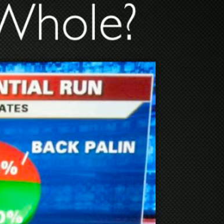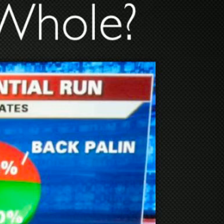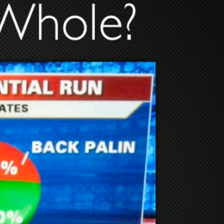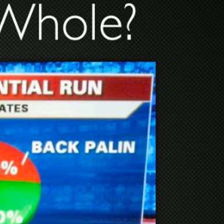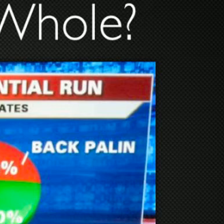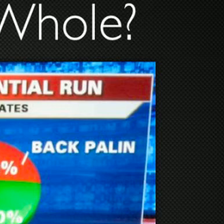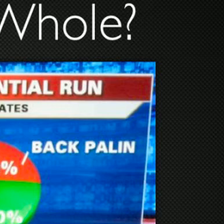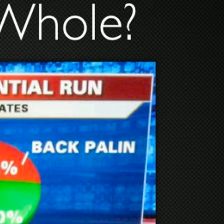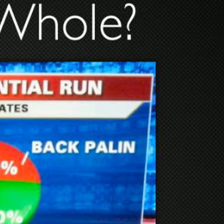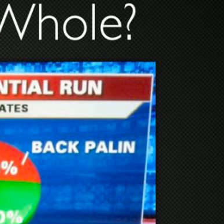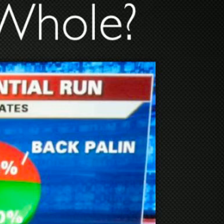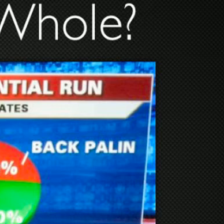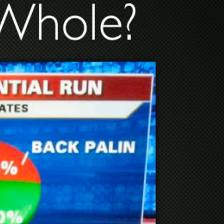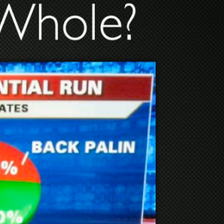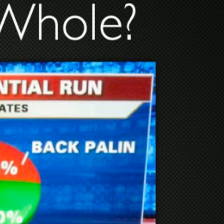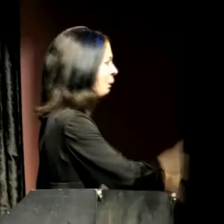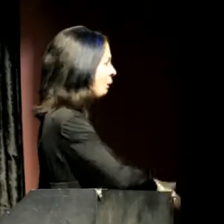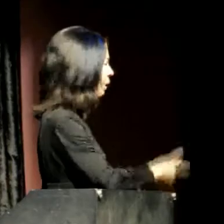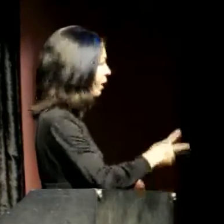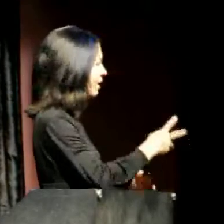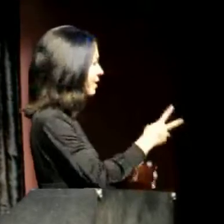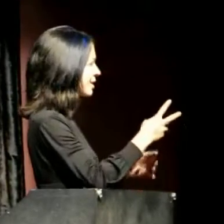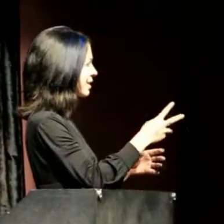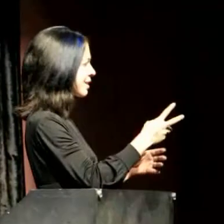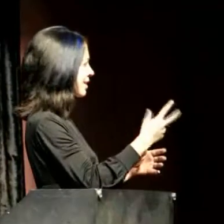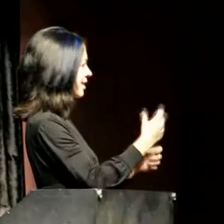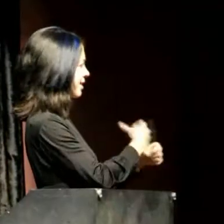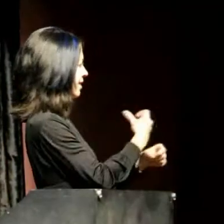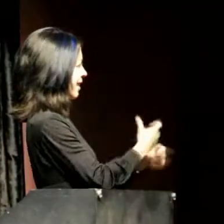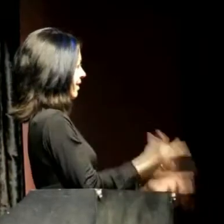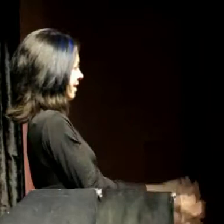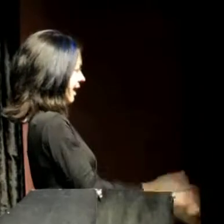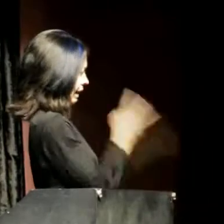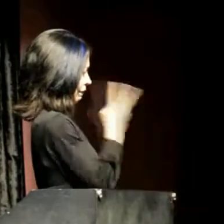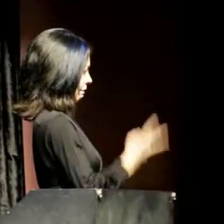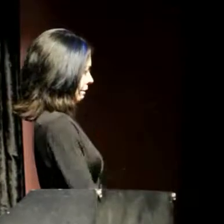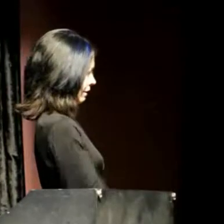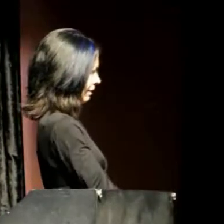basic quality of a pie chart, the ability to represent a whole.